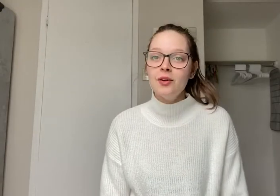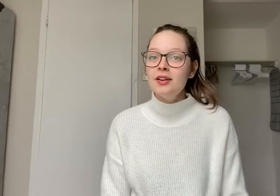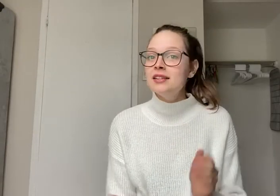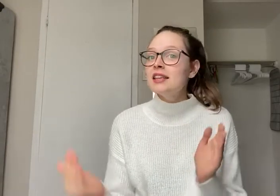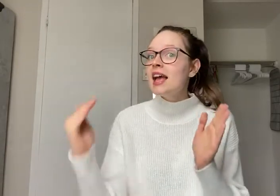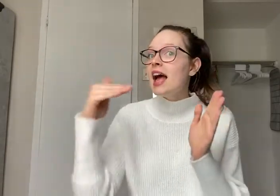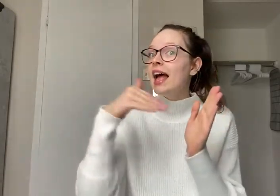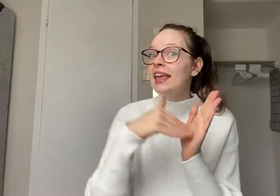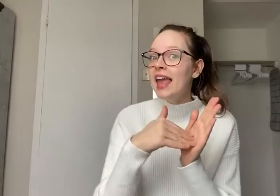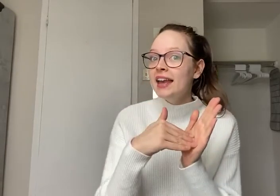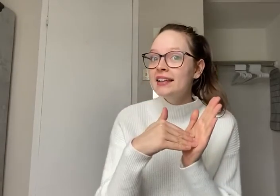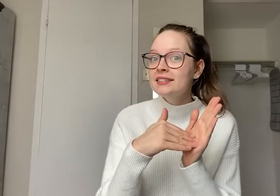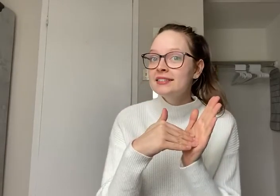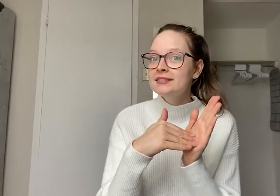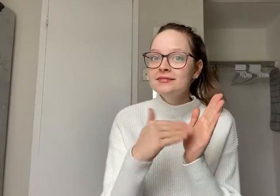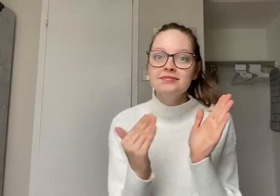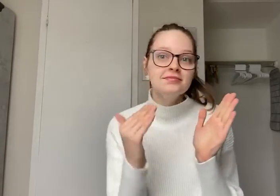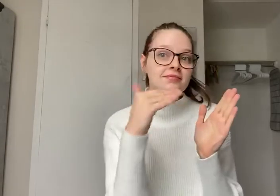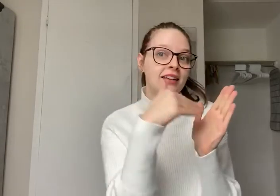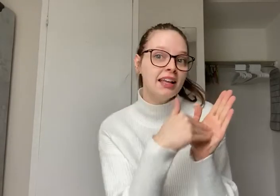is again. Again.